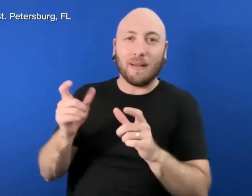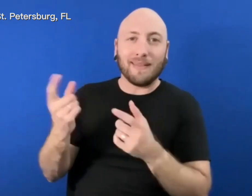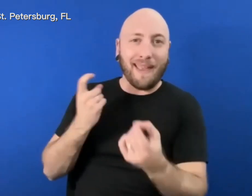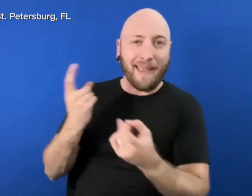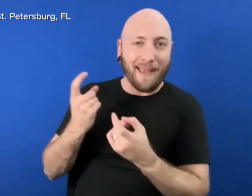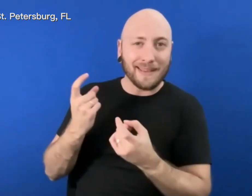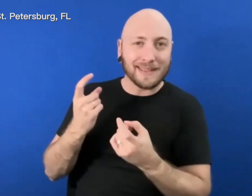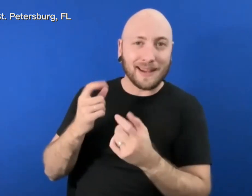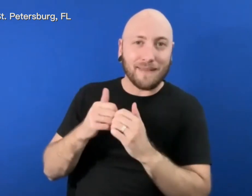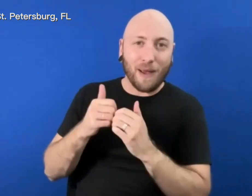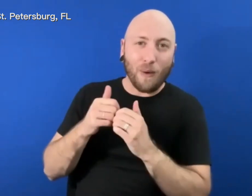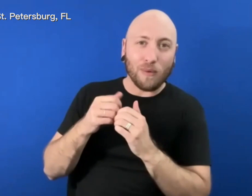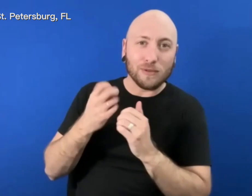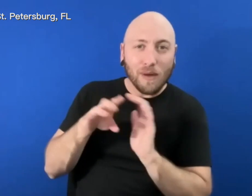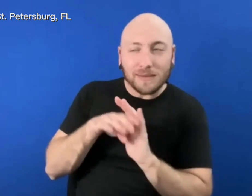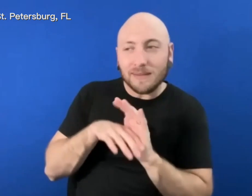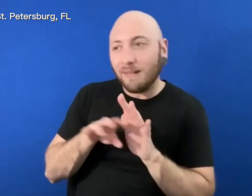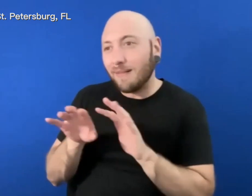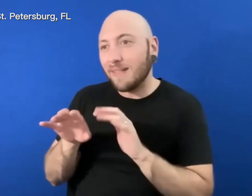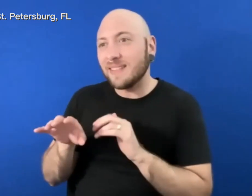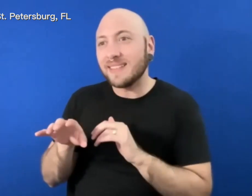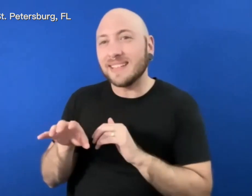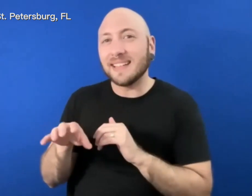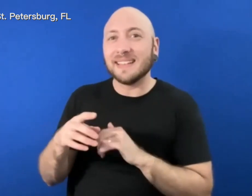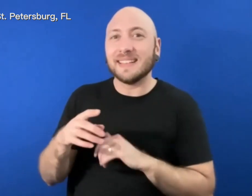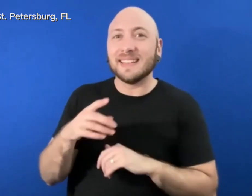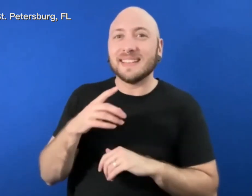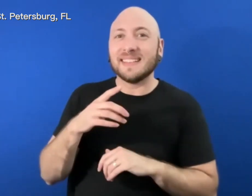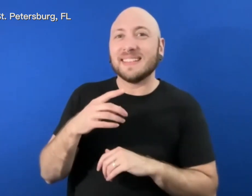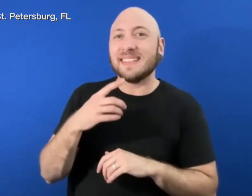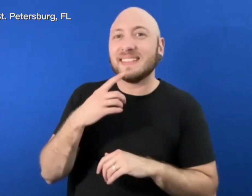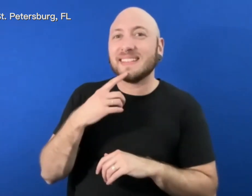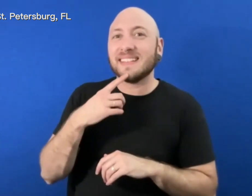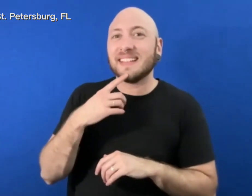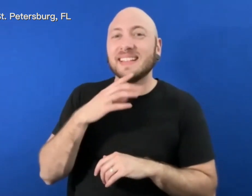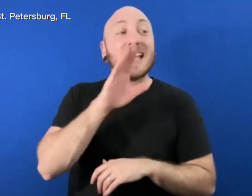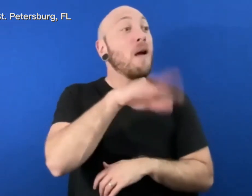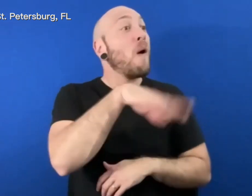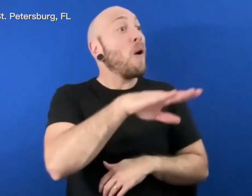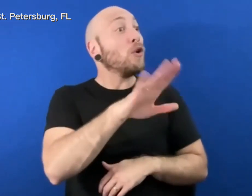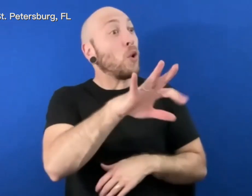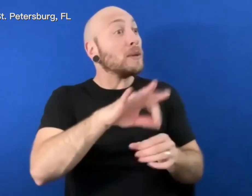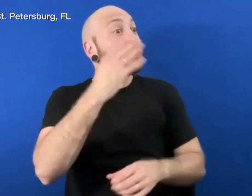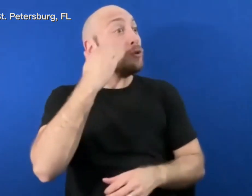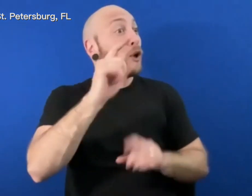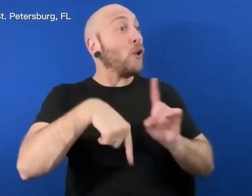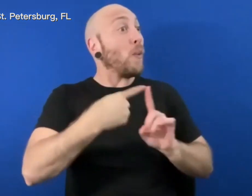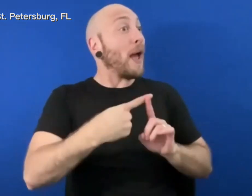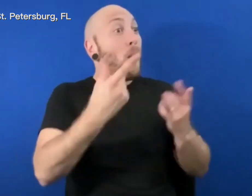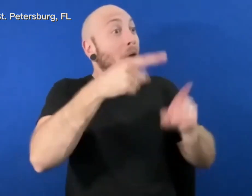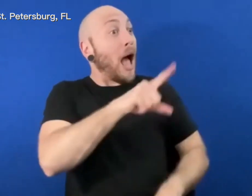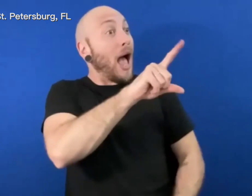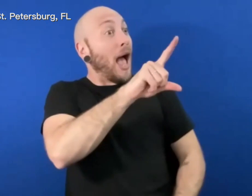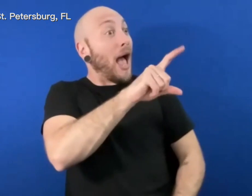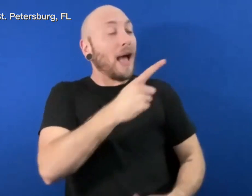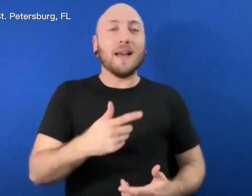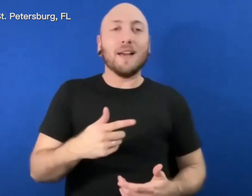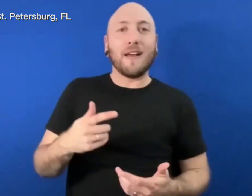they asked like what was the time like you had your major spiritual experience. And for me, like